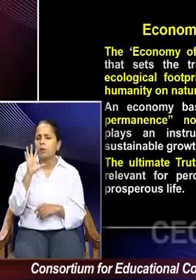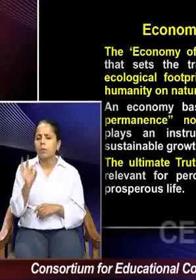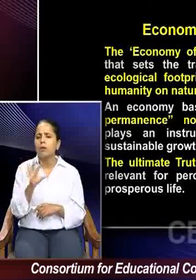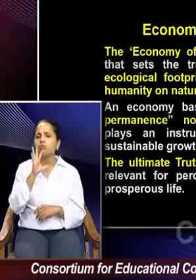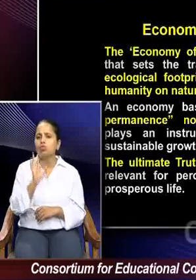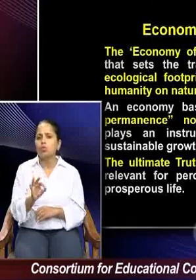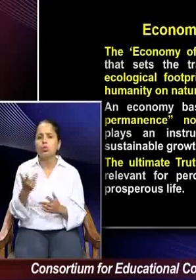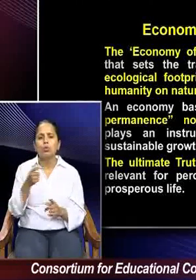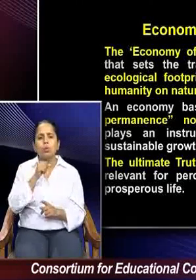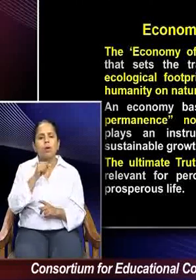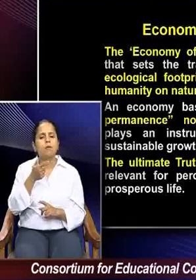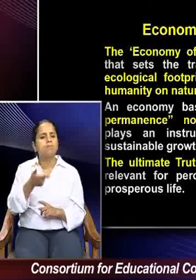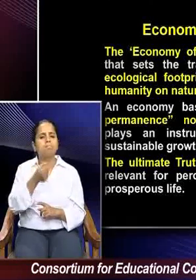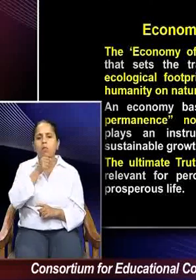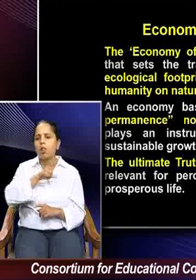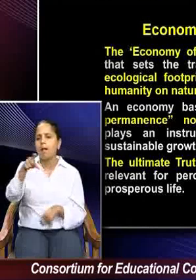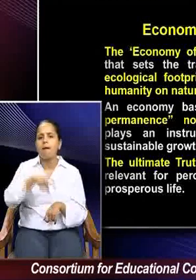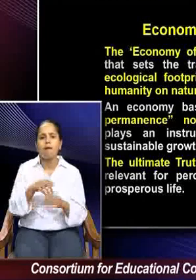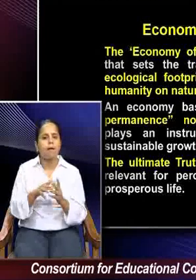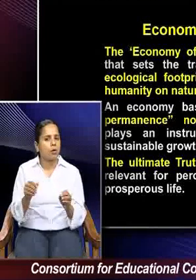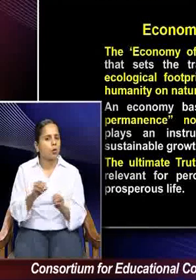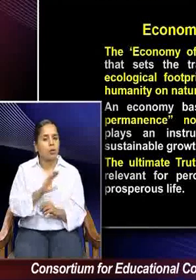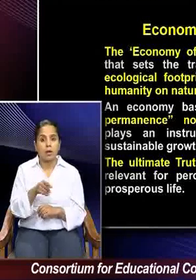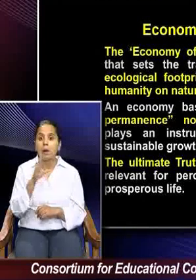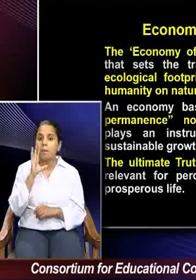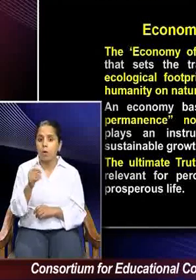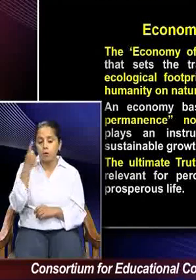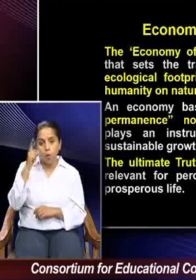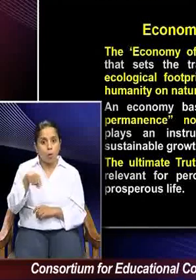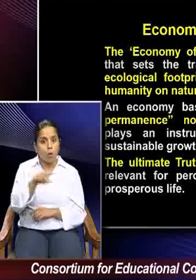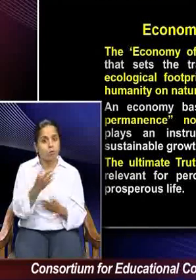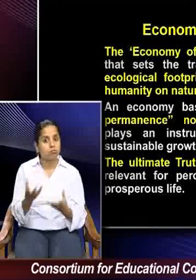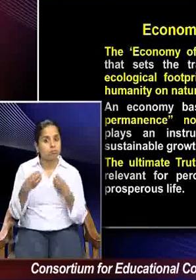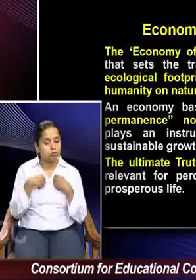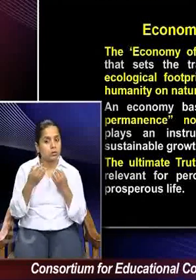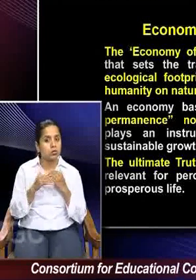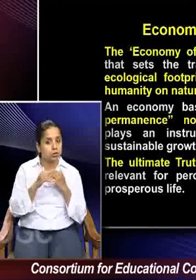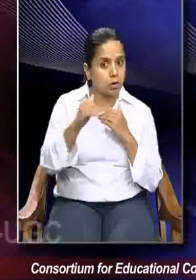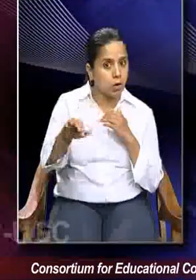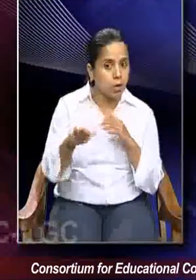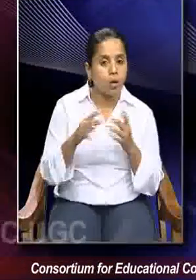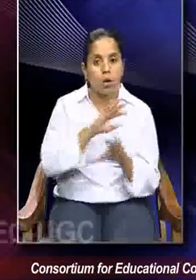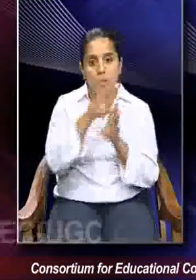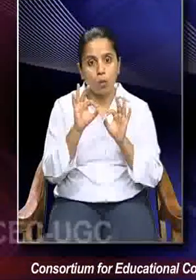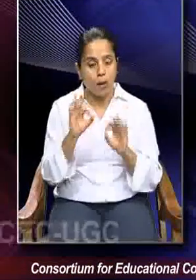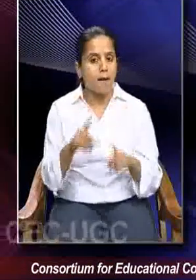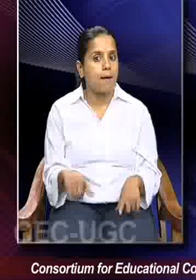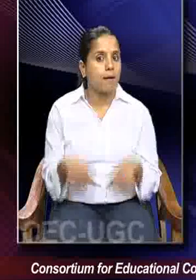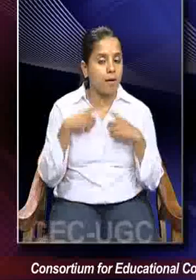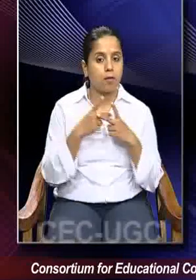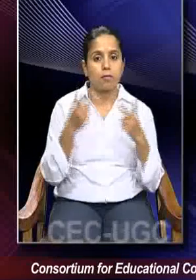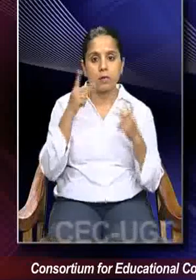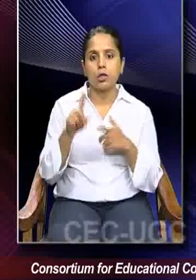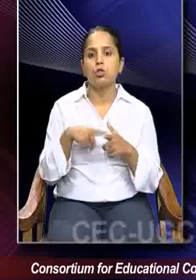is permanent. It is highly relevant for perceiving the sustainable and prosperous life.